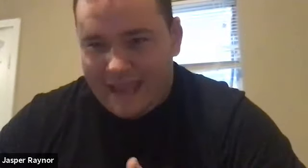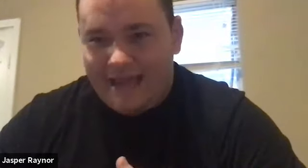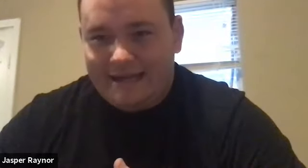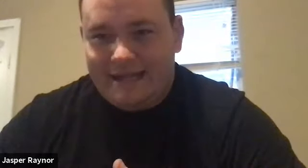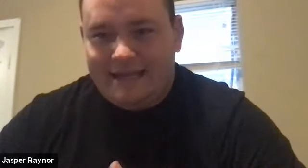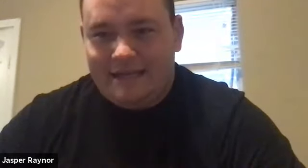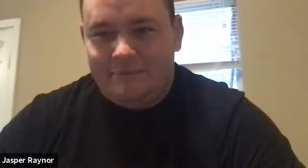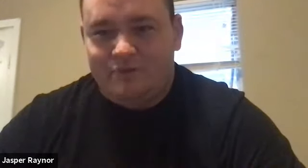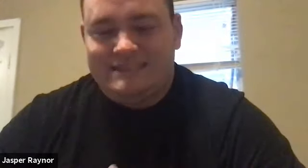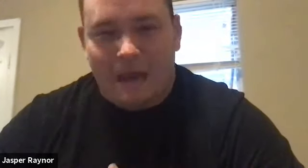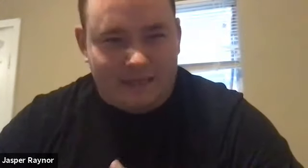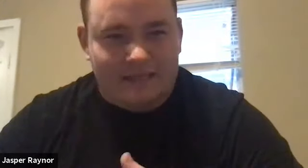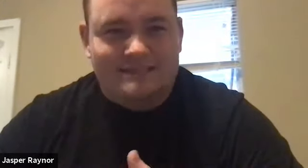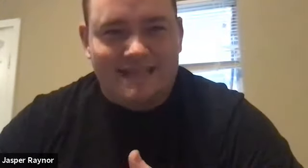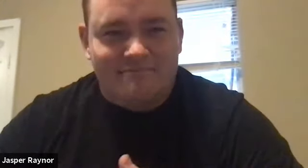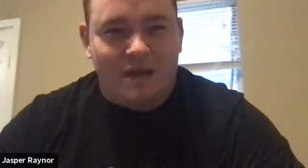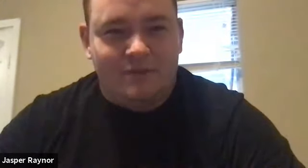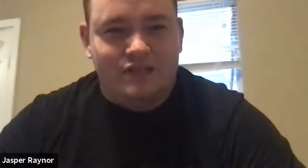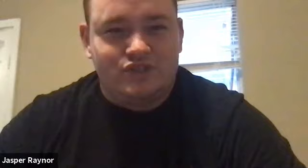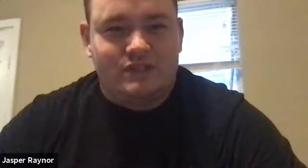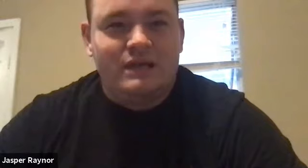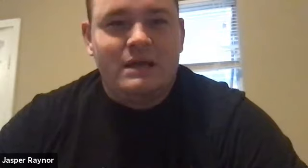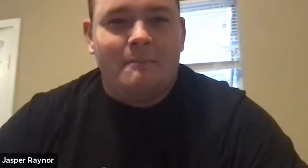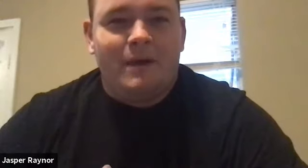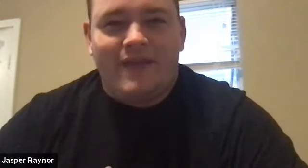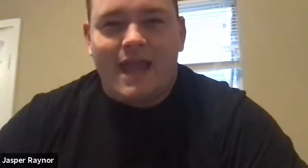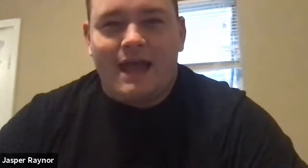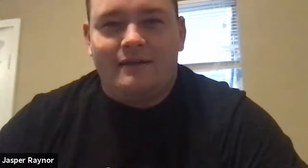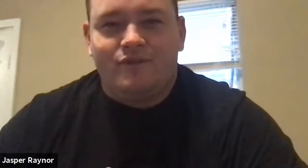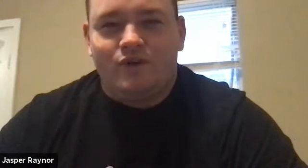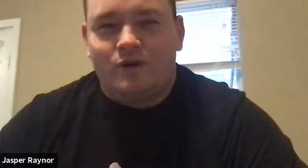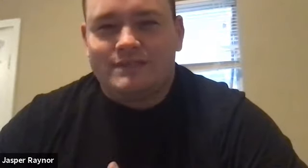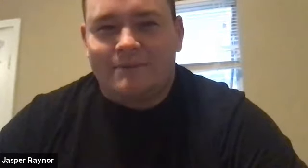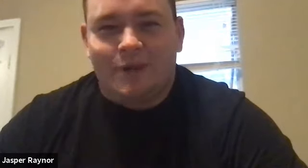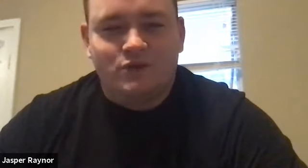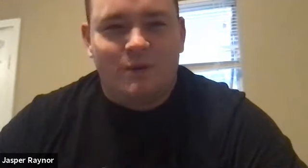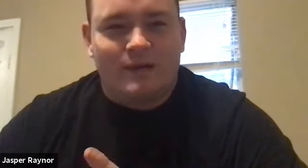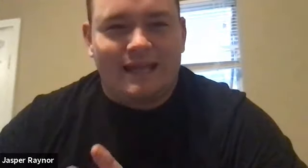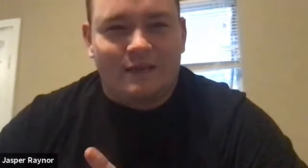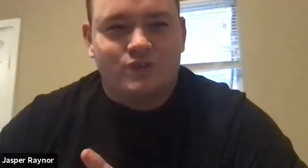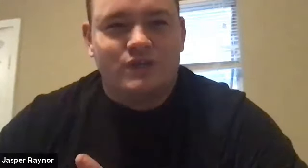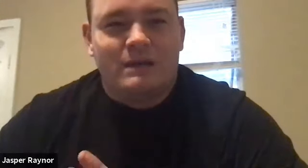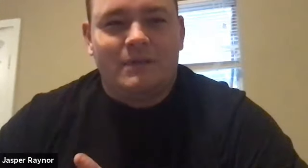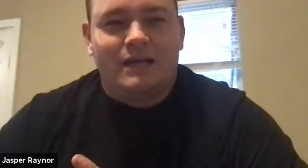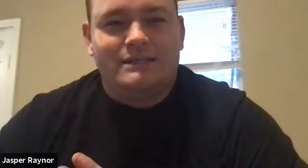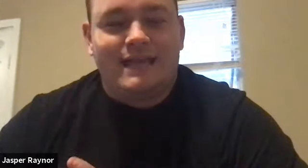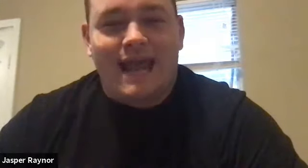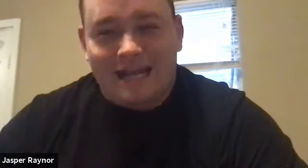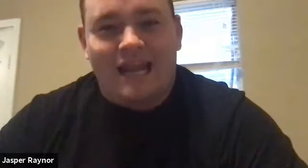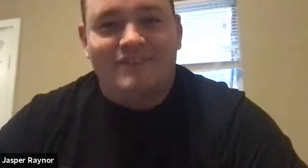had a predominantly deaf population, but they had for a long time no spoken language because they had a lot of